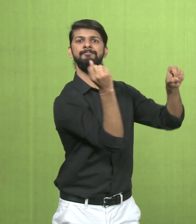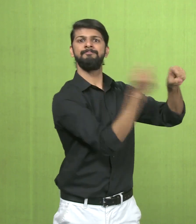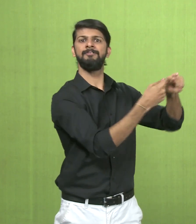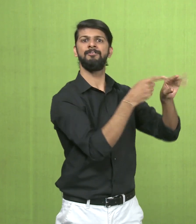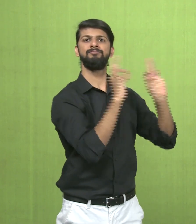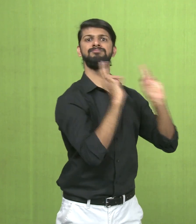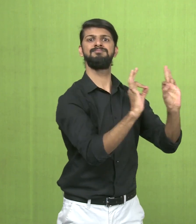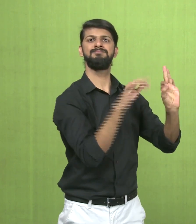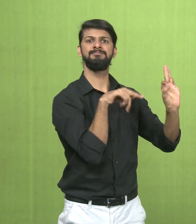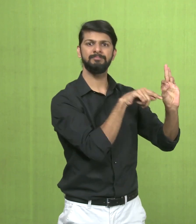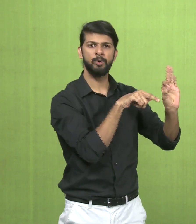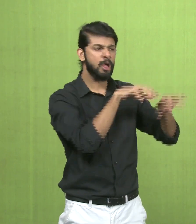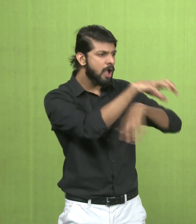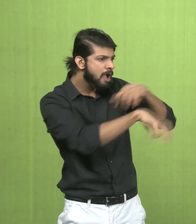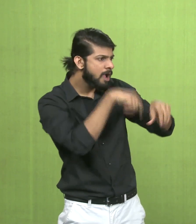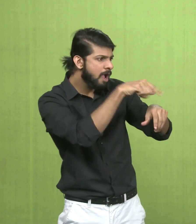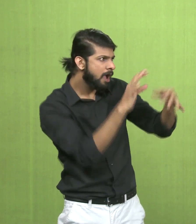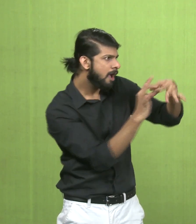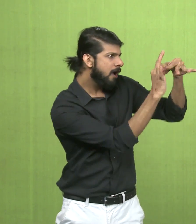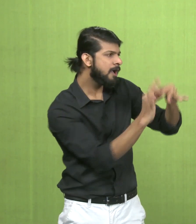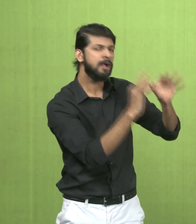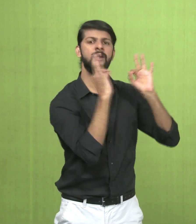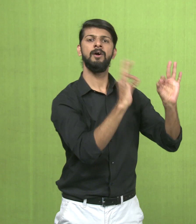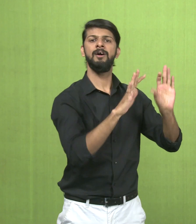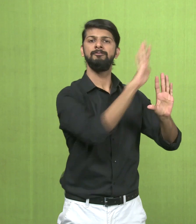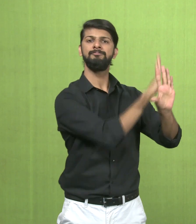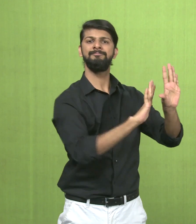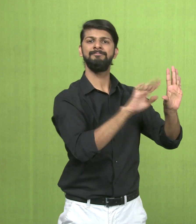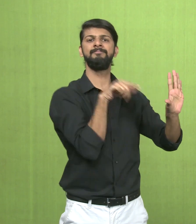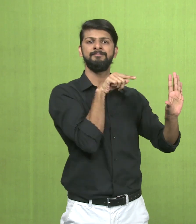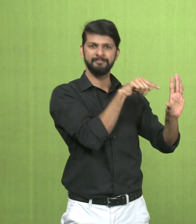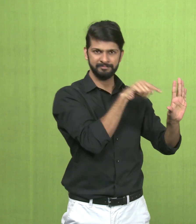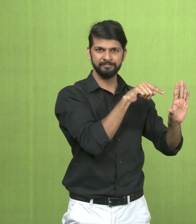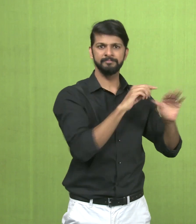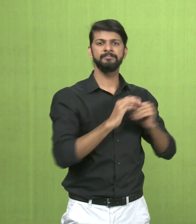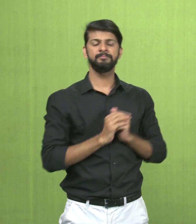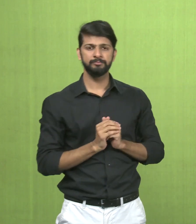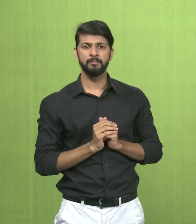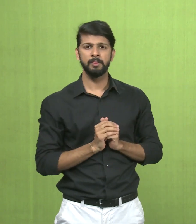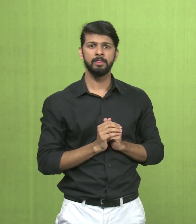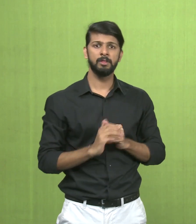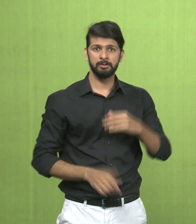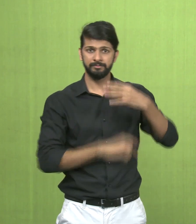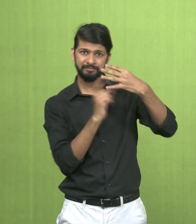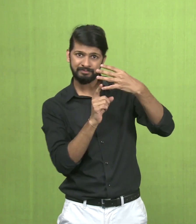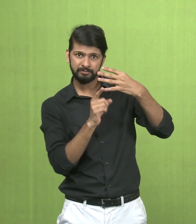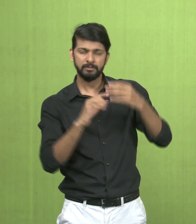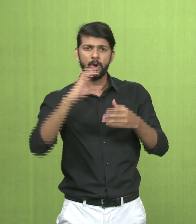a natural scenery is depicted. You would see flora and fauna, and there is